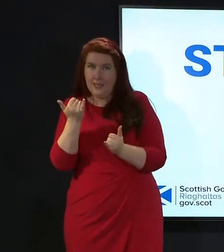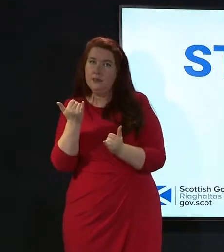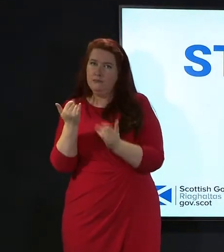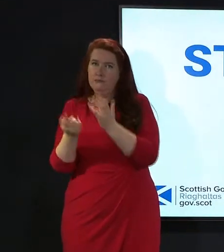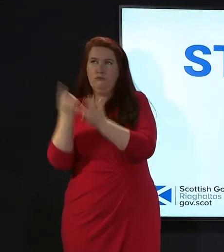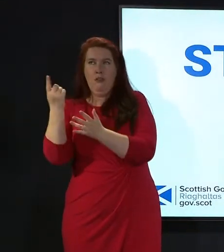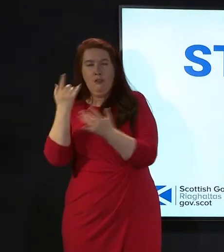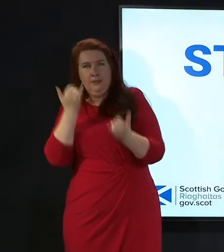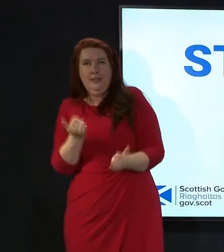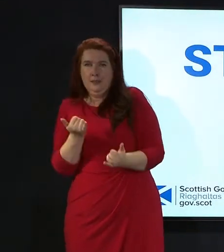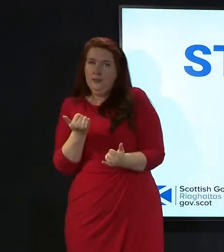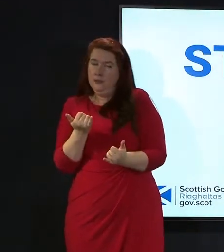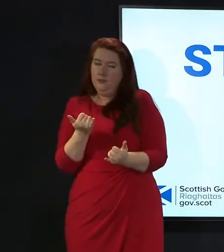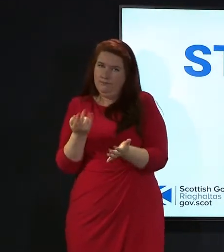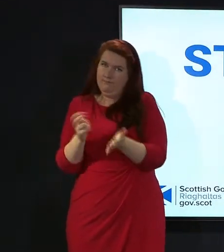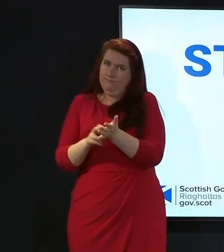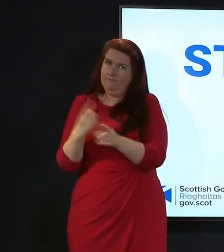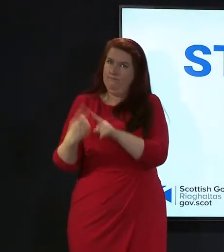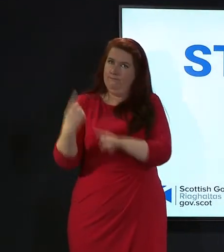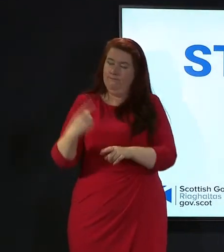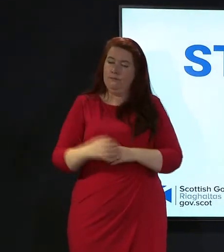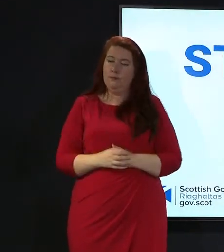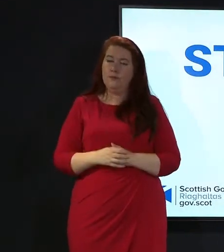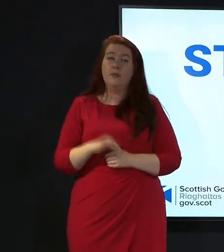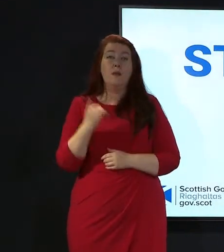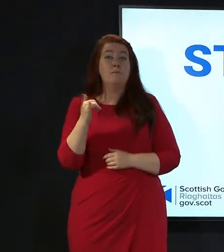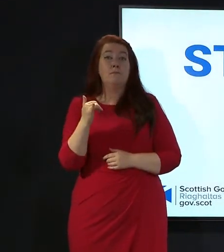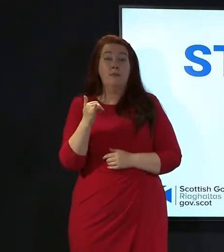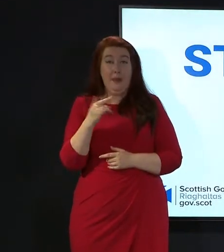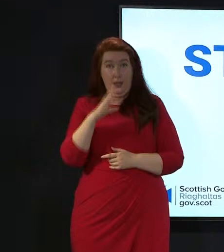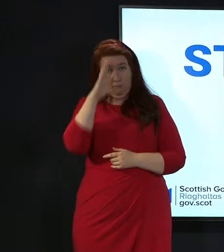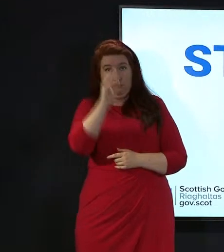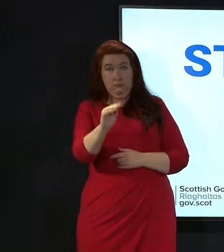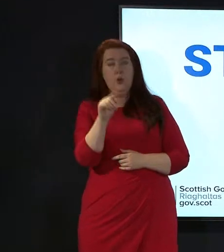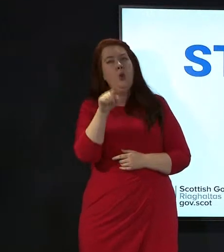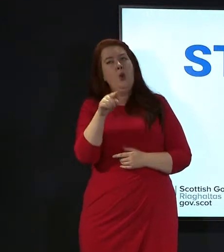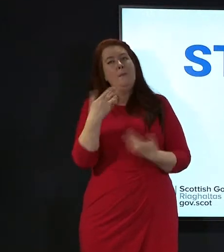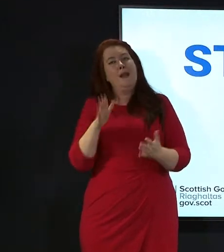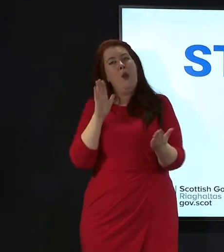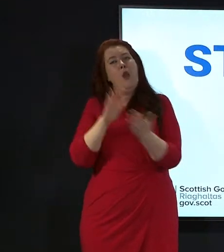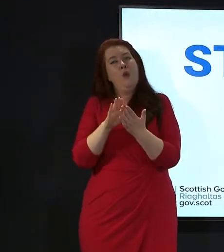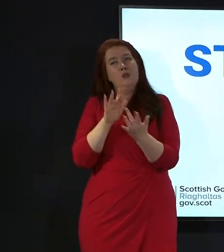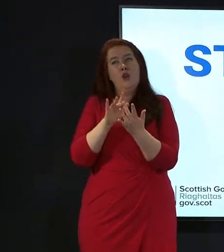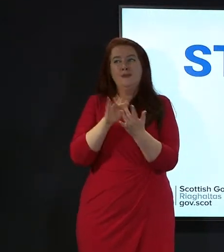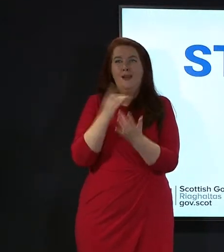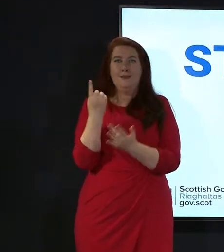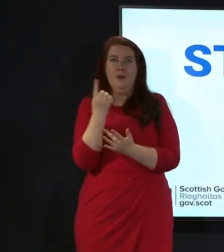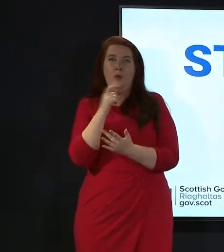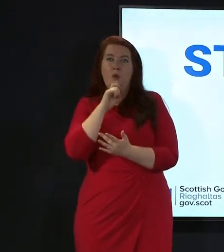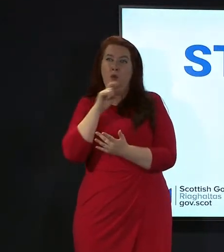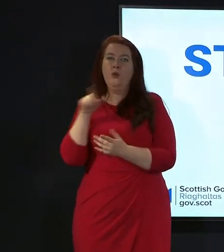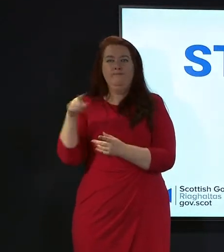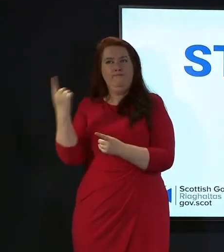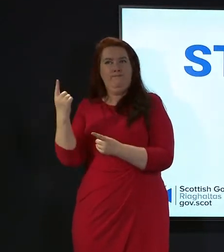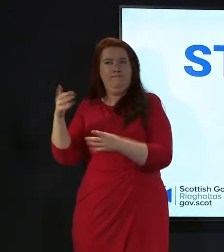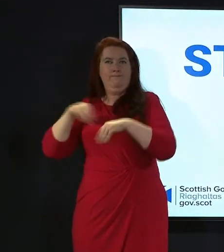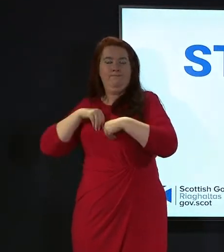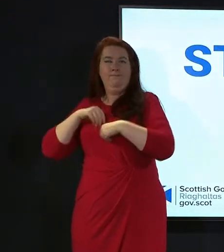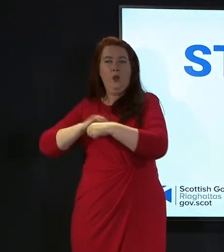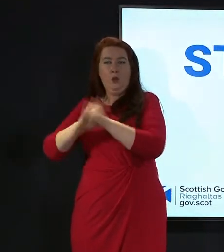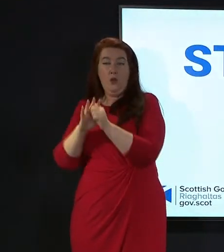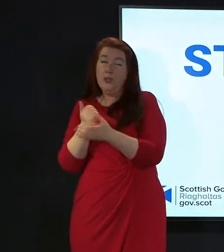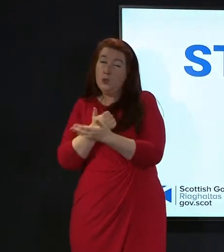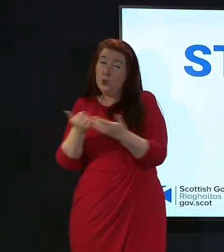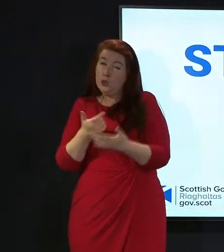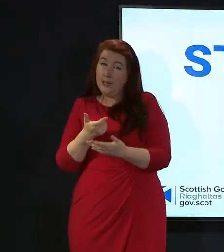important. If you are identified as a close contact of someone with COVID, you will be asked to isolate for 10 days, usually through a text